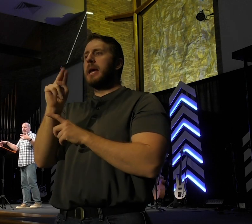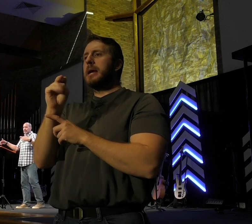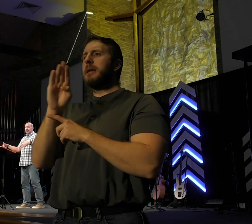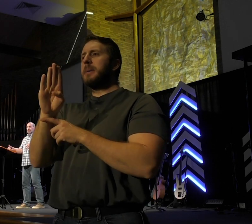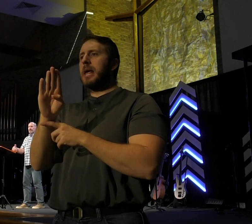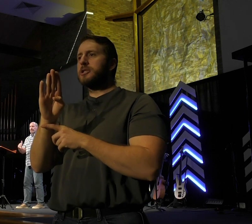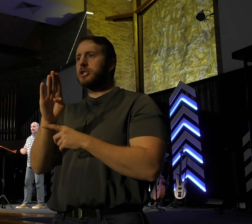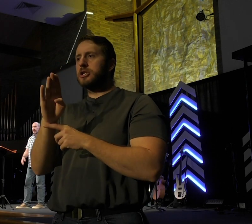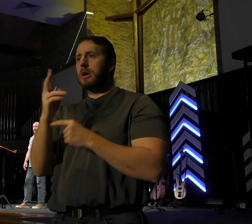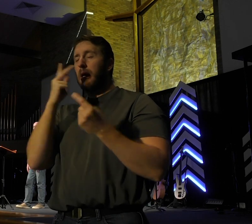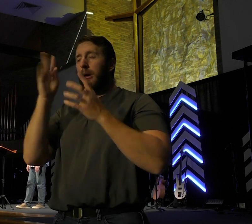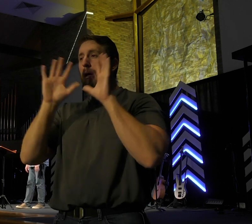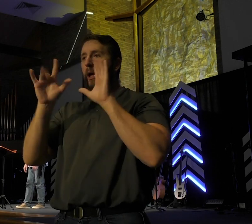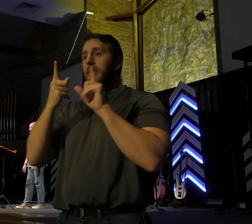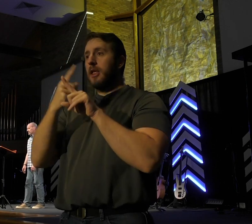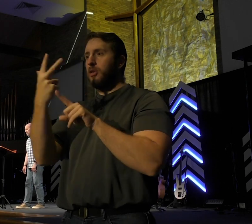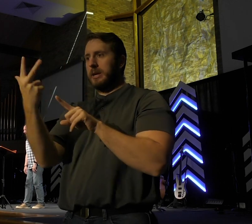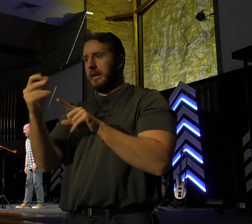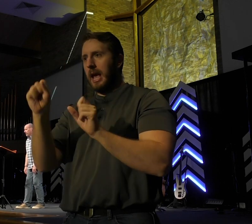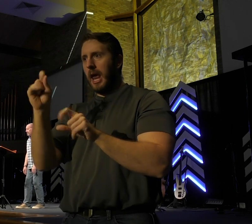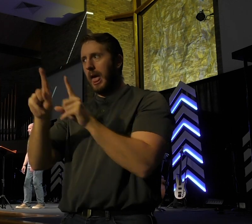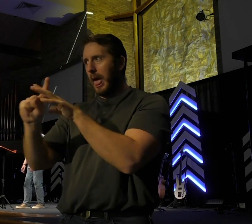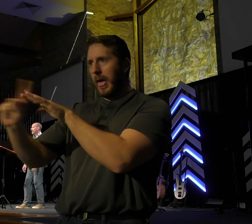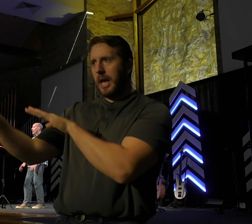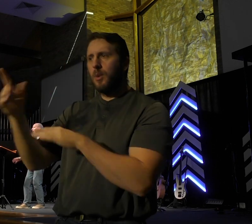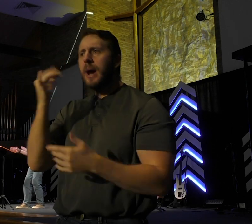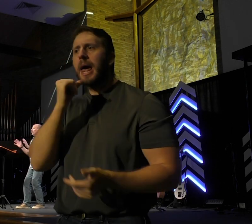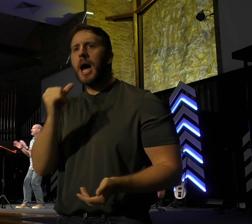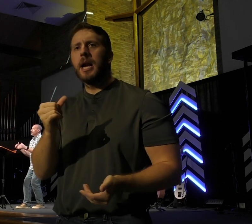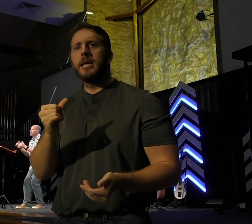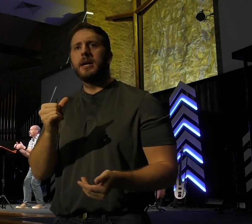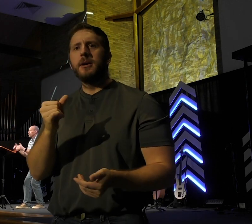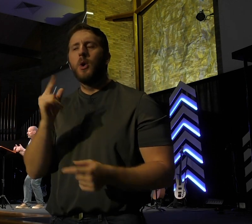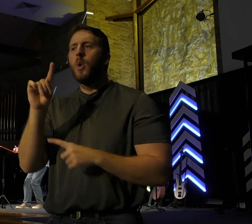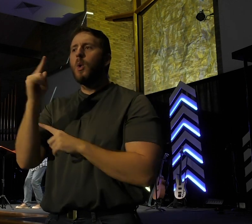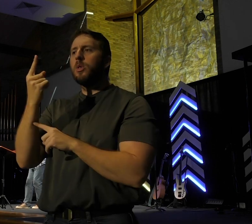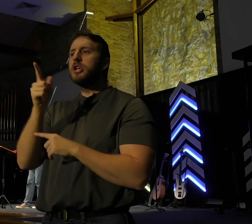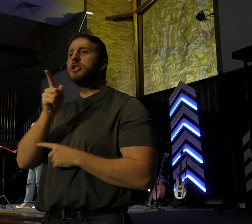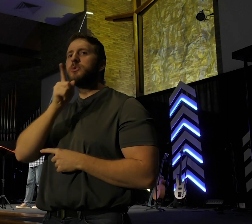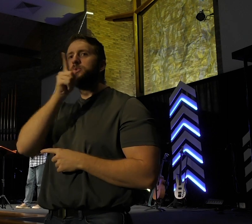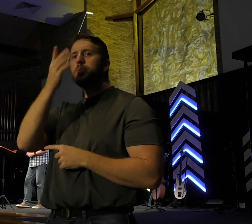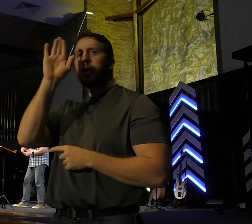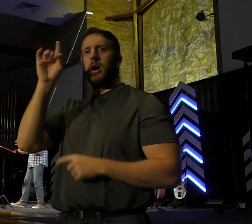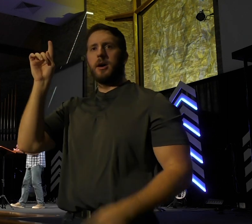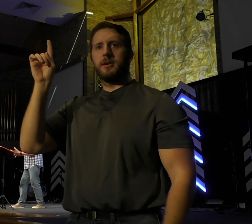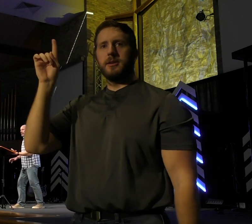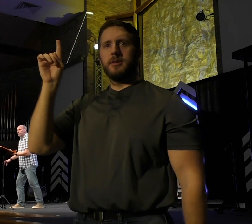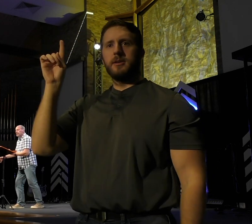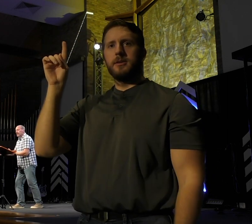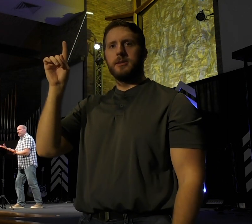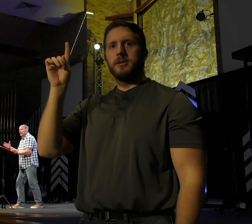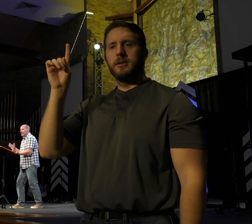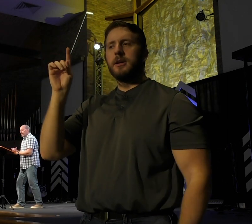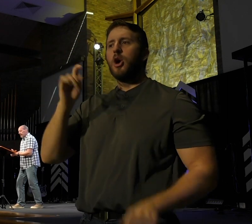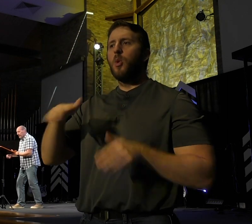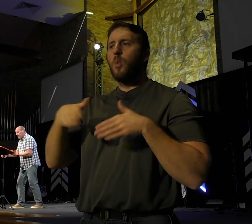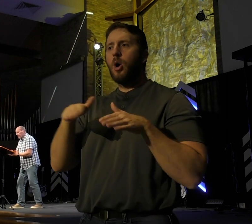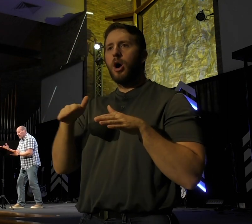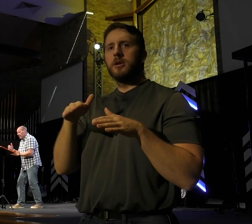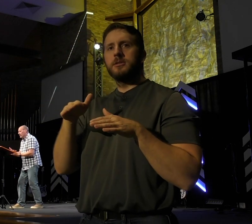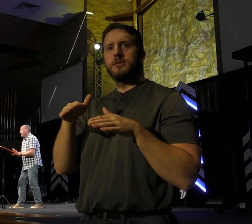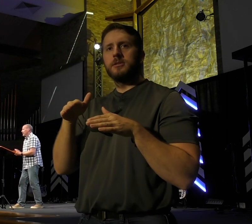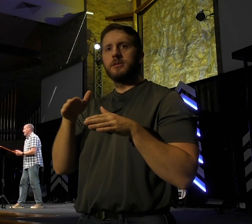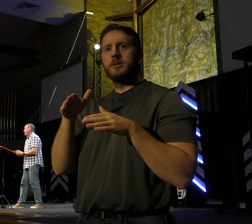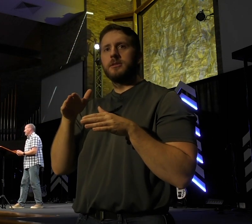government officials to save the three guys this way? Only the true God walks objectively